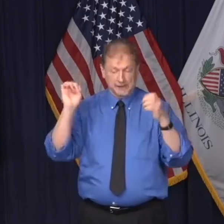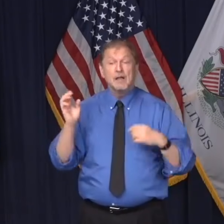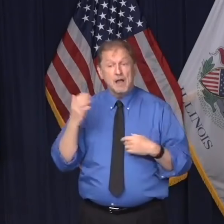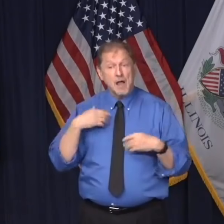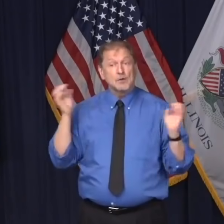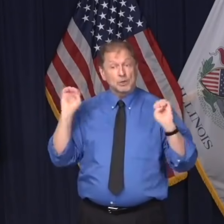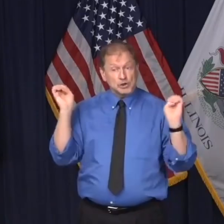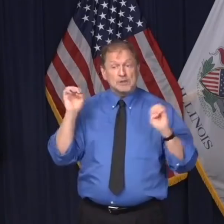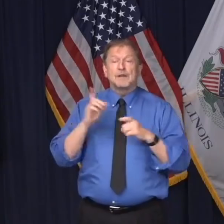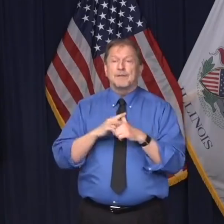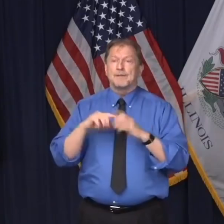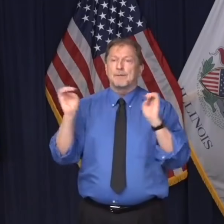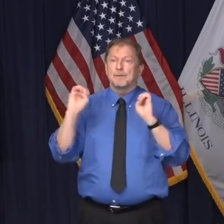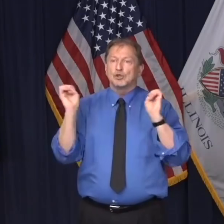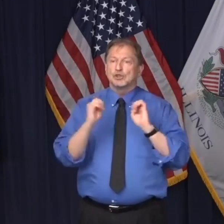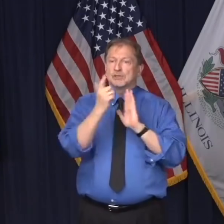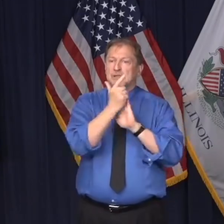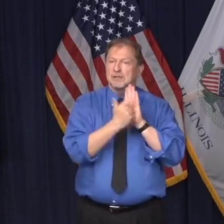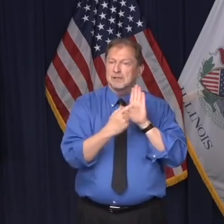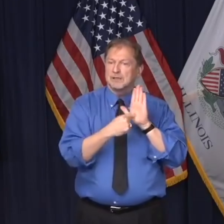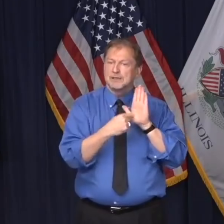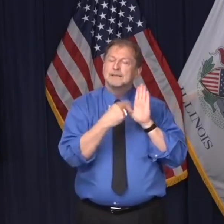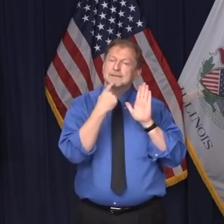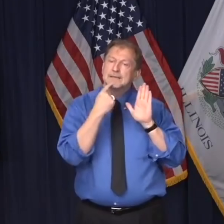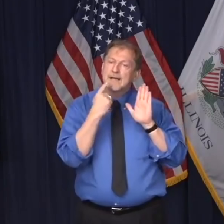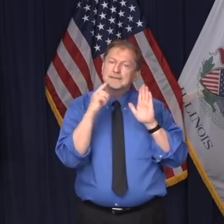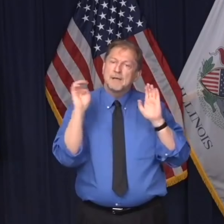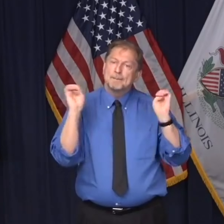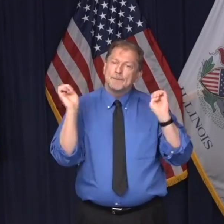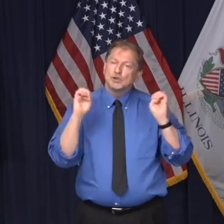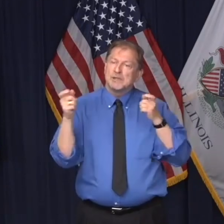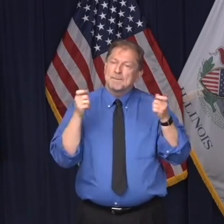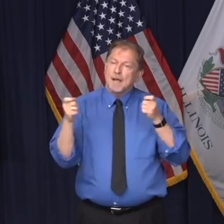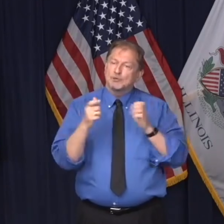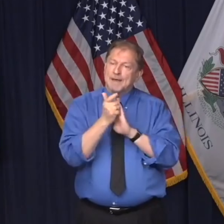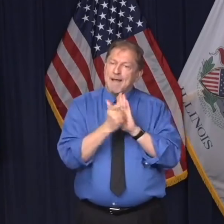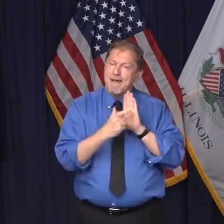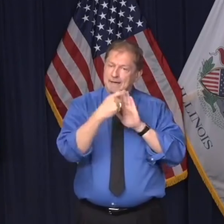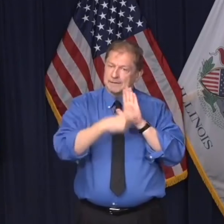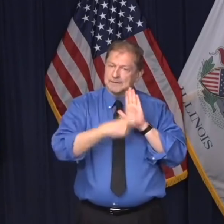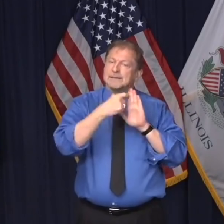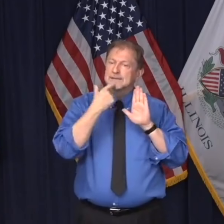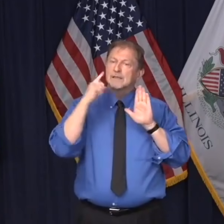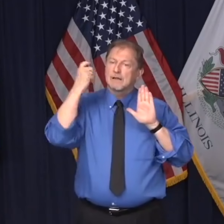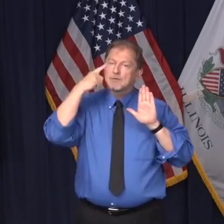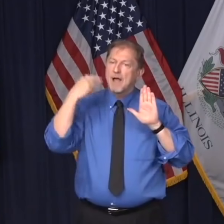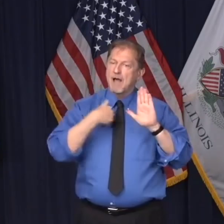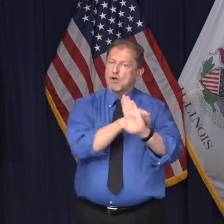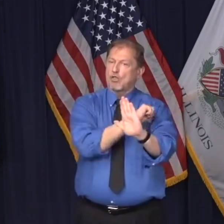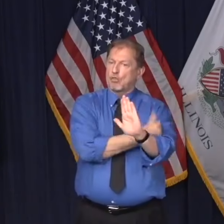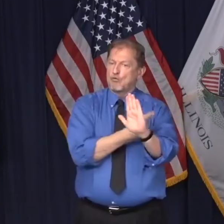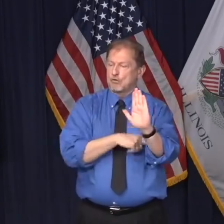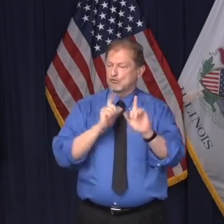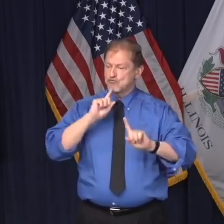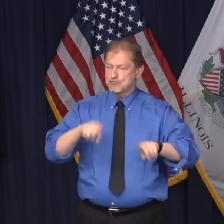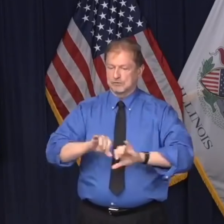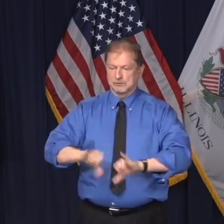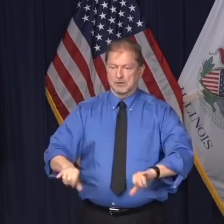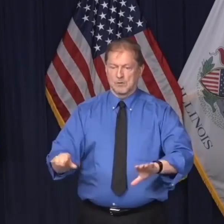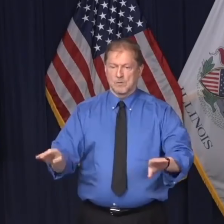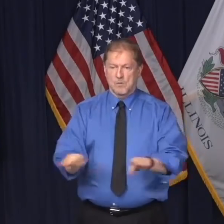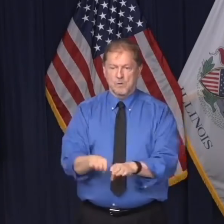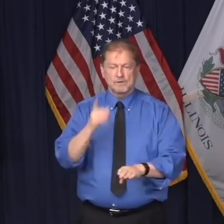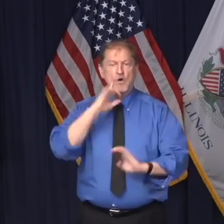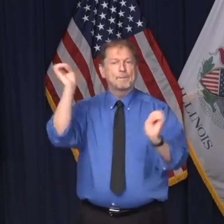the Emergency Management Act gives authority, and then, of course, there are authorities given to the